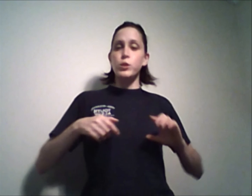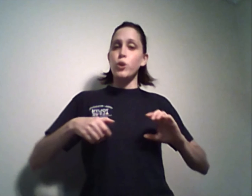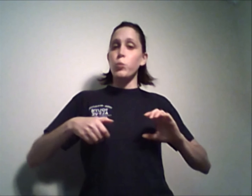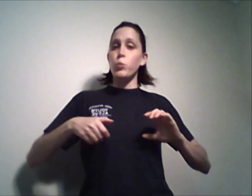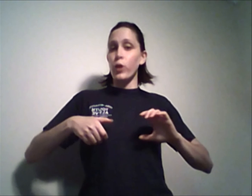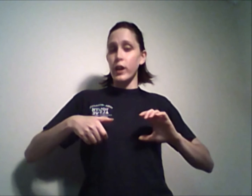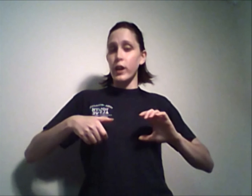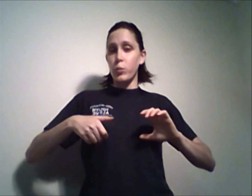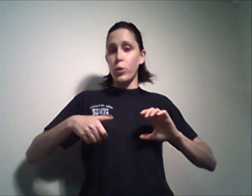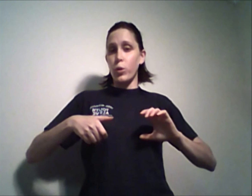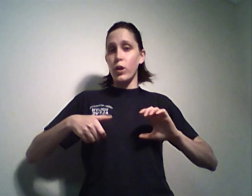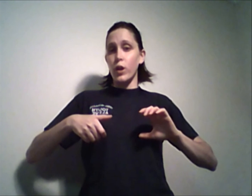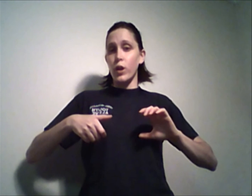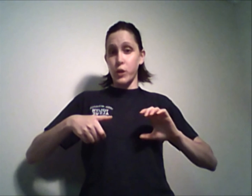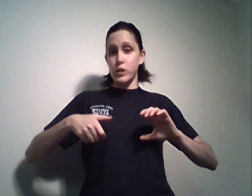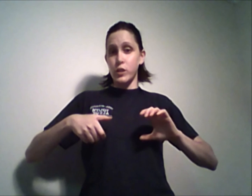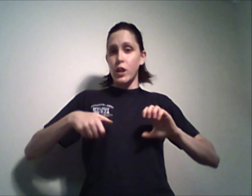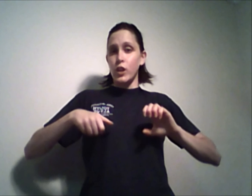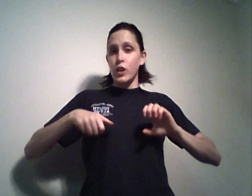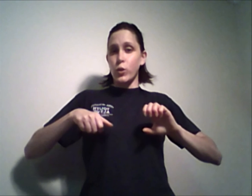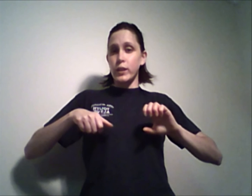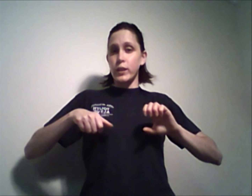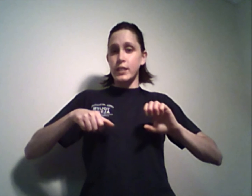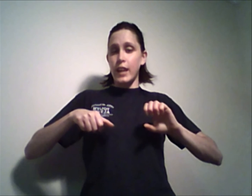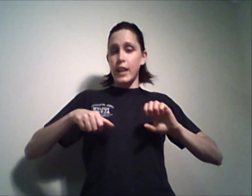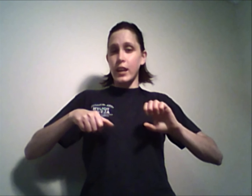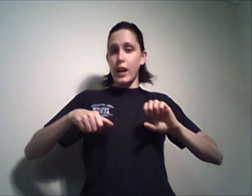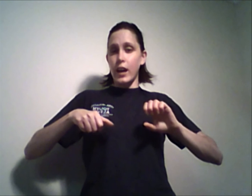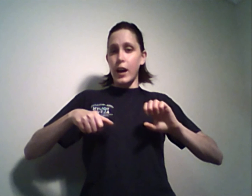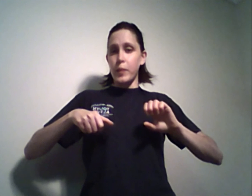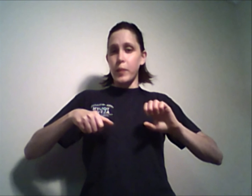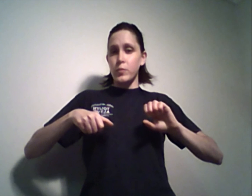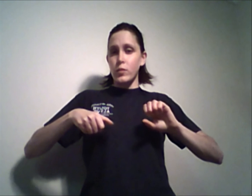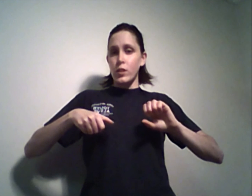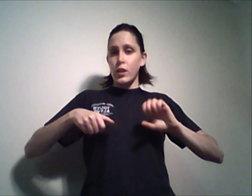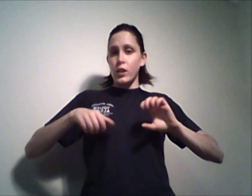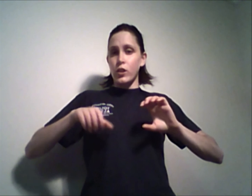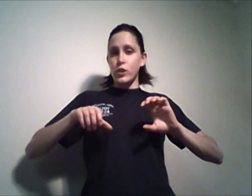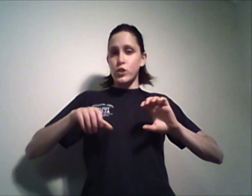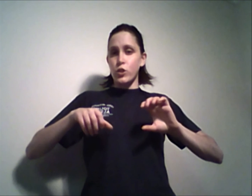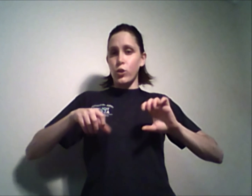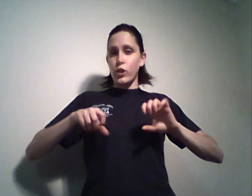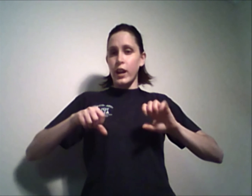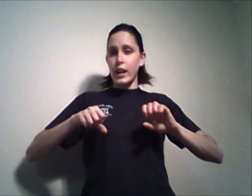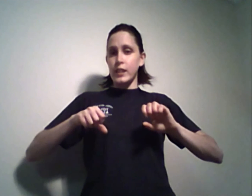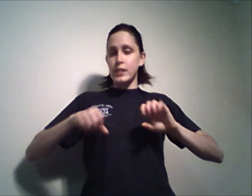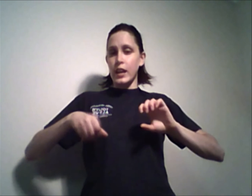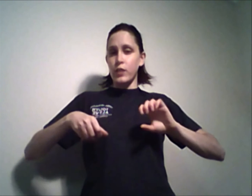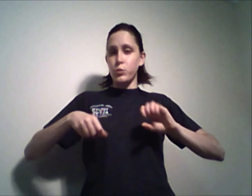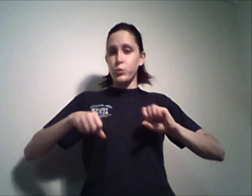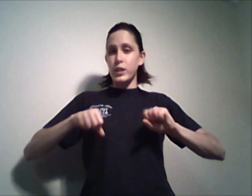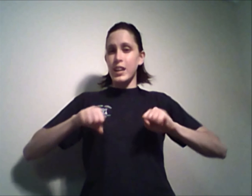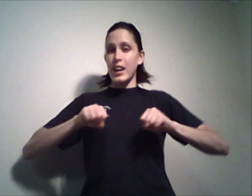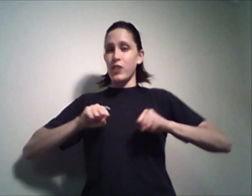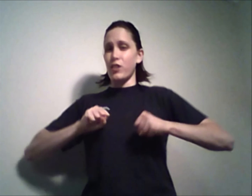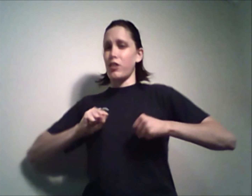show more hurt, you're going to take, you're going to show your hands kind of wringing out a